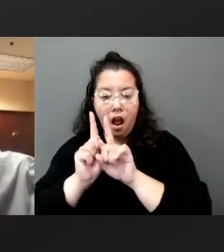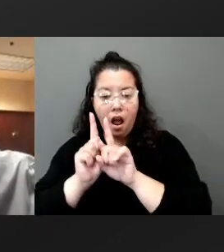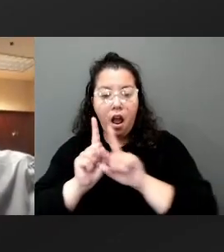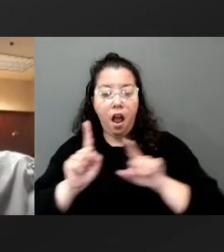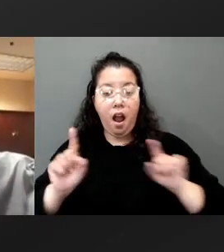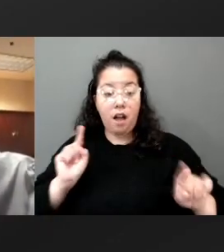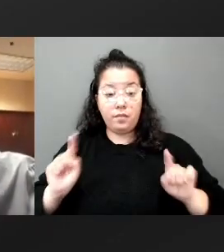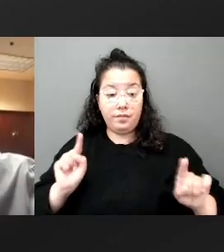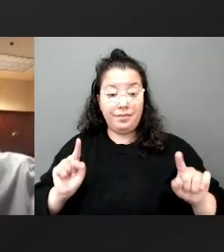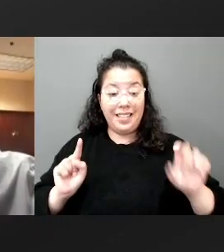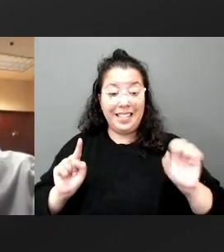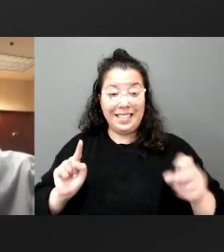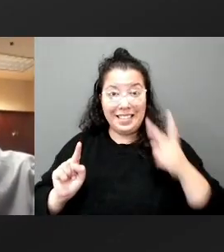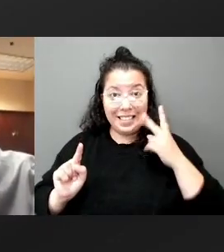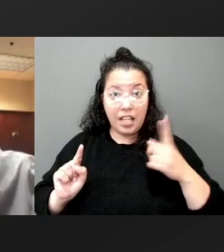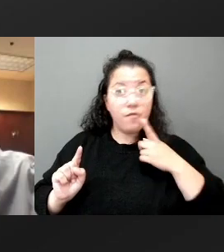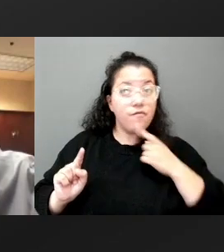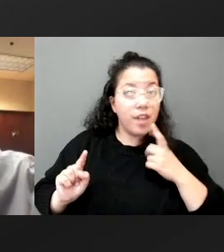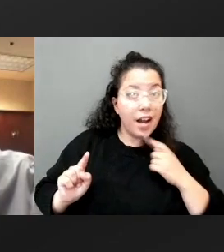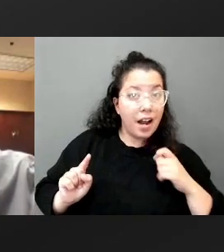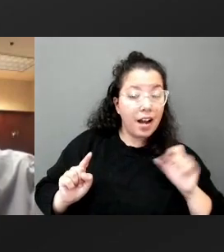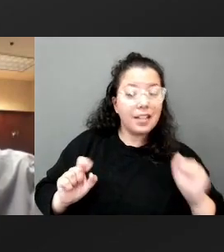very clearly, right? Red, blue stars.